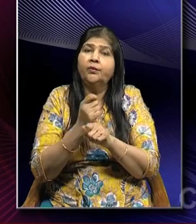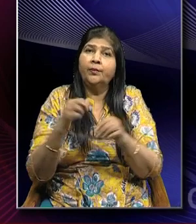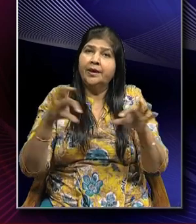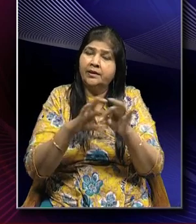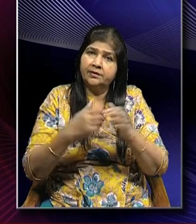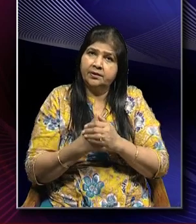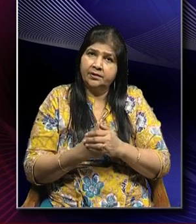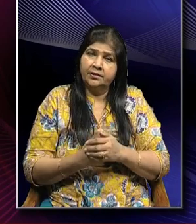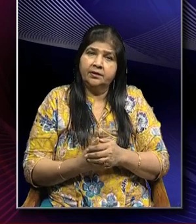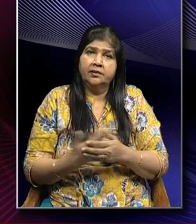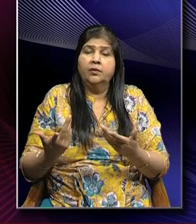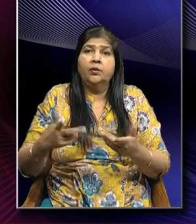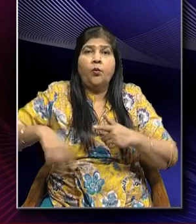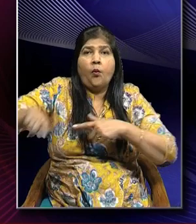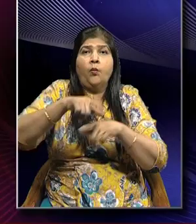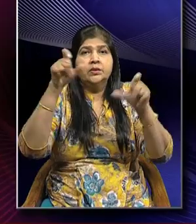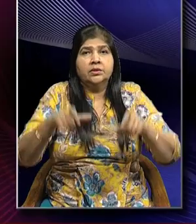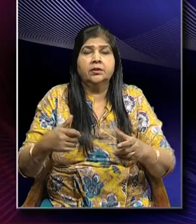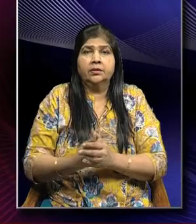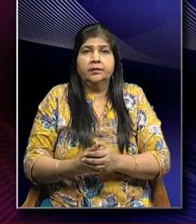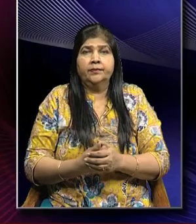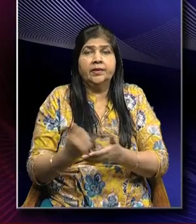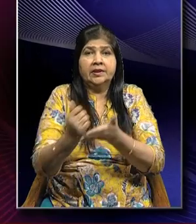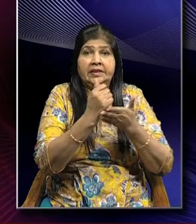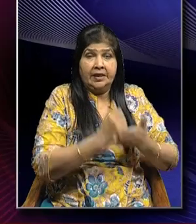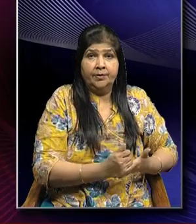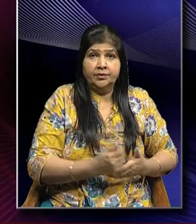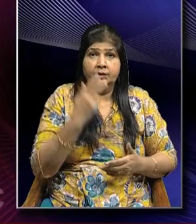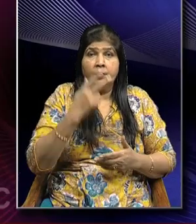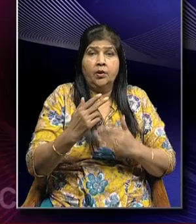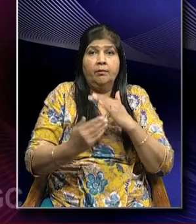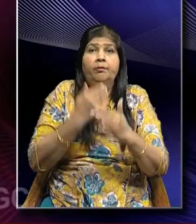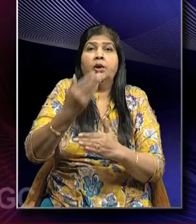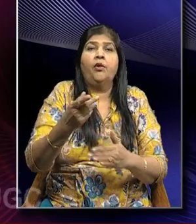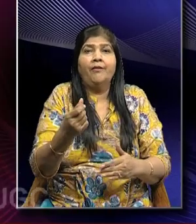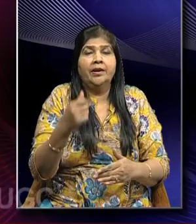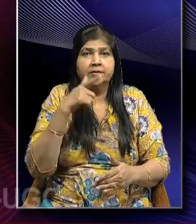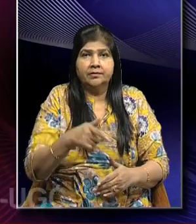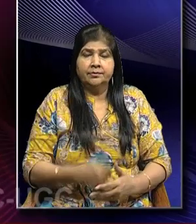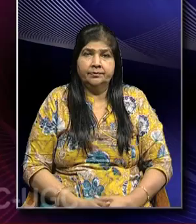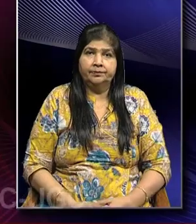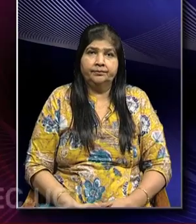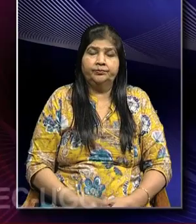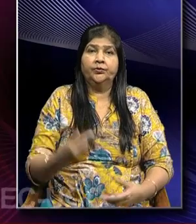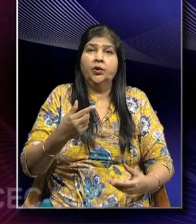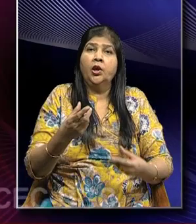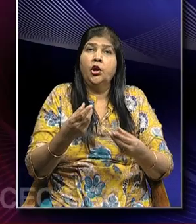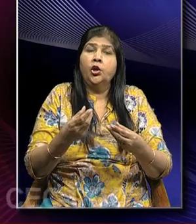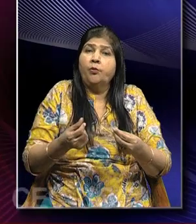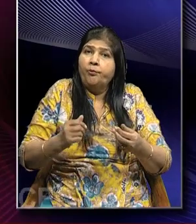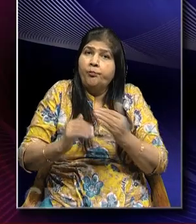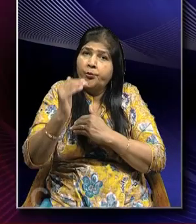engagement with the stakeholders. It is helping us to look beyond financials. Your profit and loss,